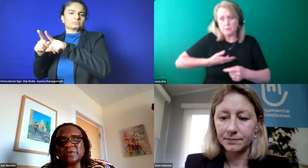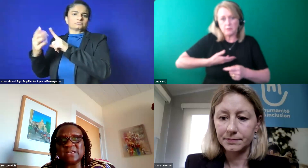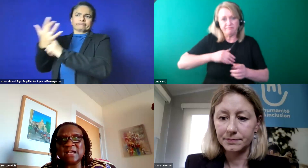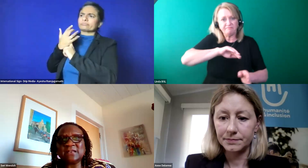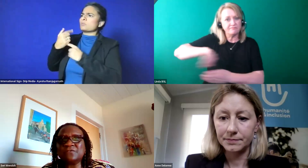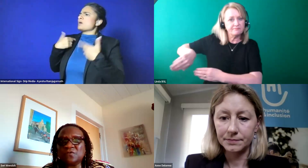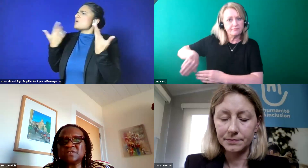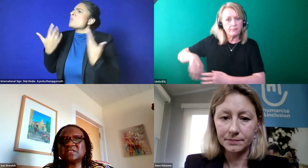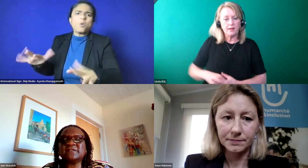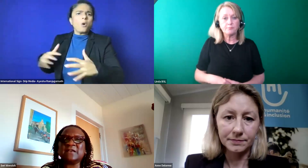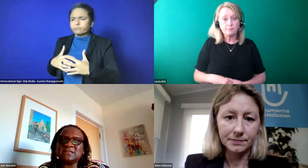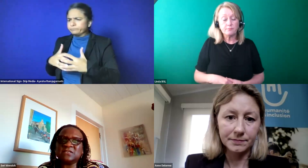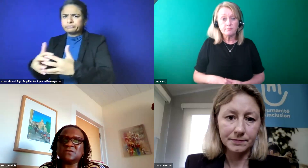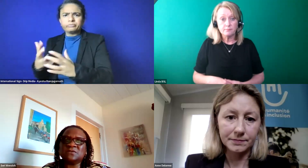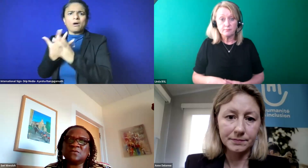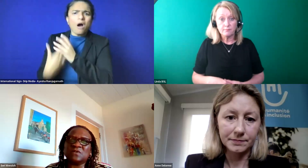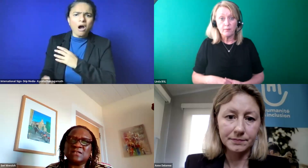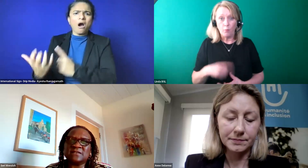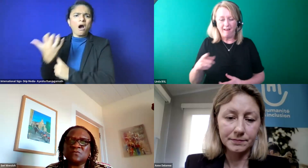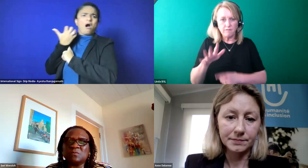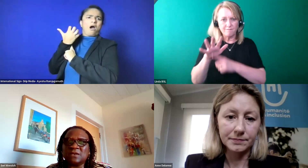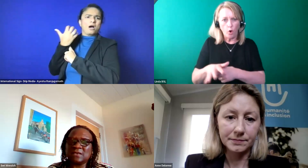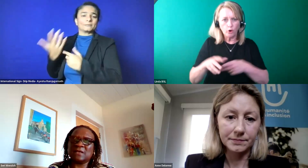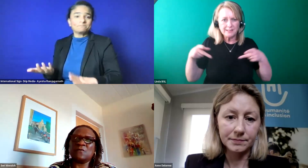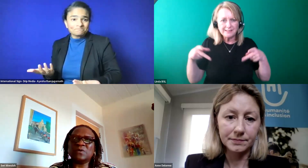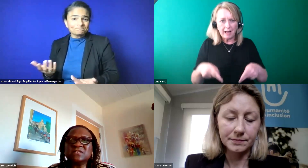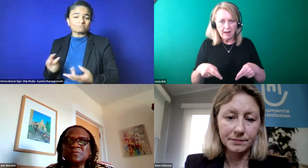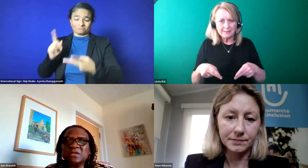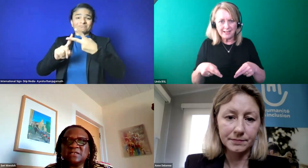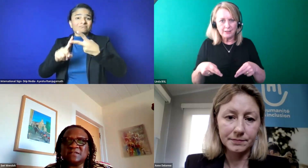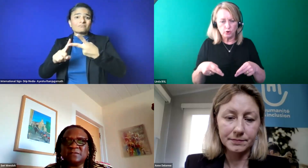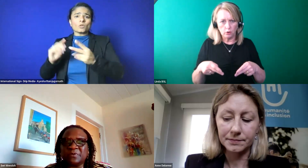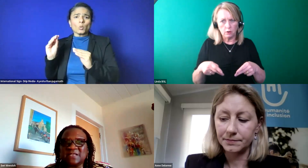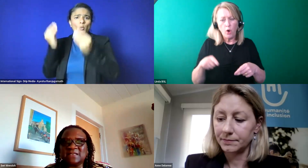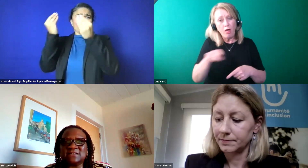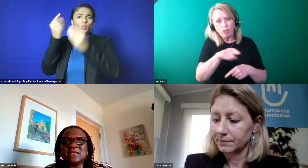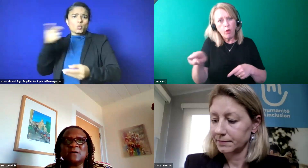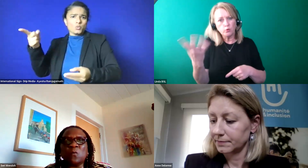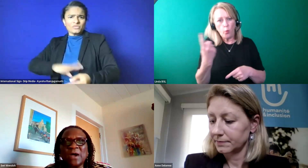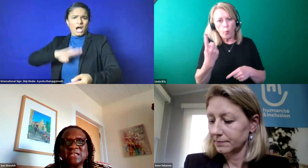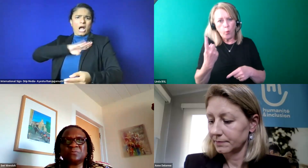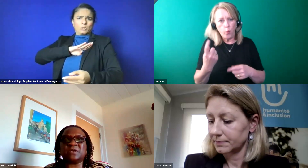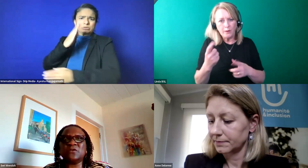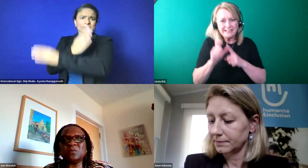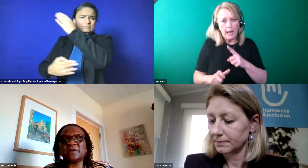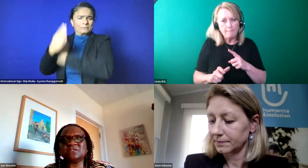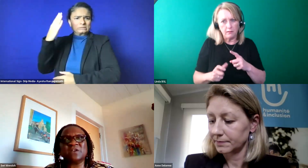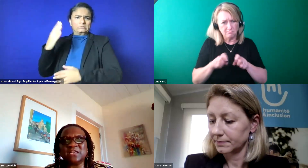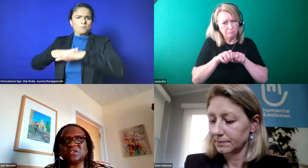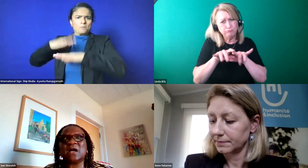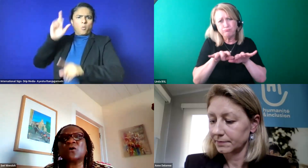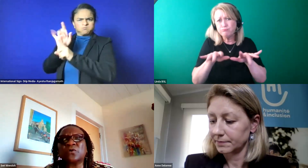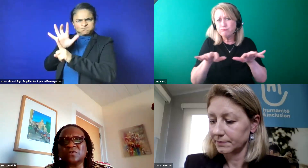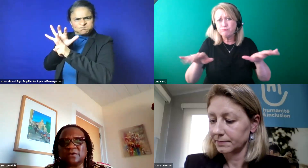Again, as we have already had, the forced sterilization of girls and women with disabilities represents widespread human